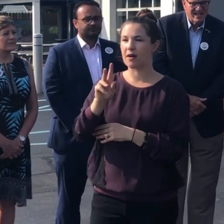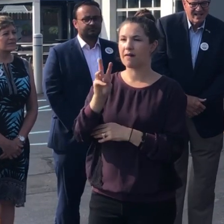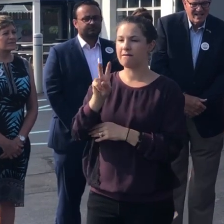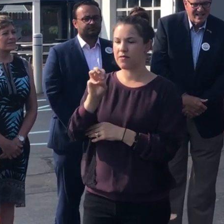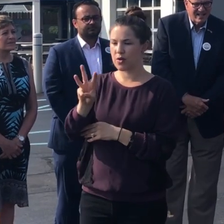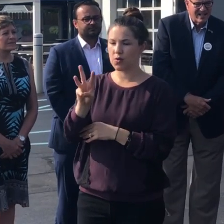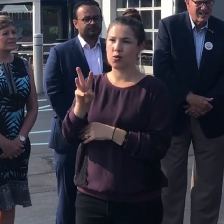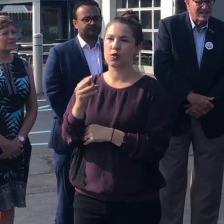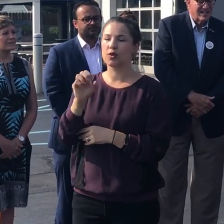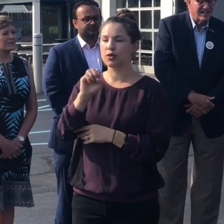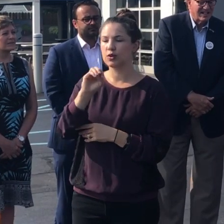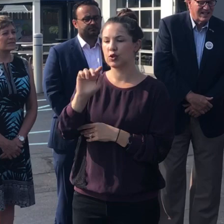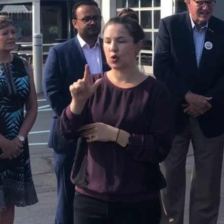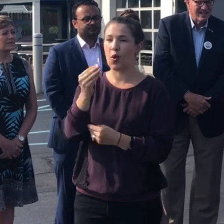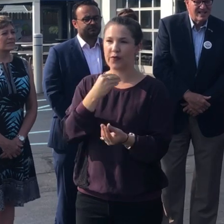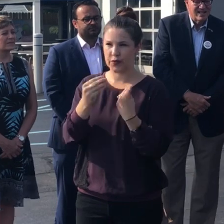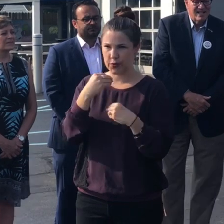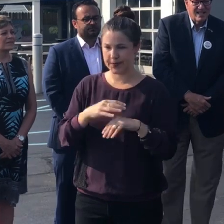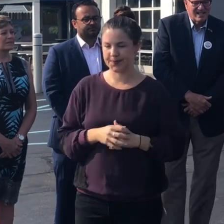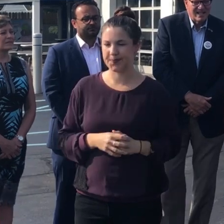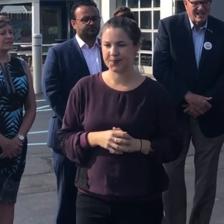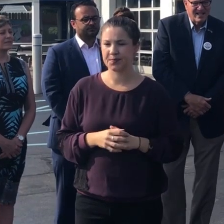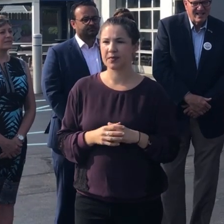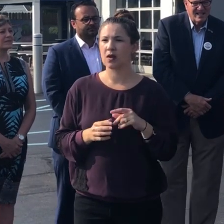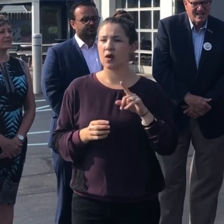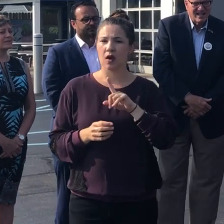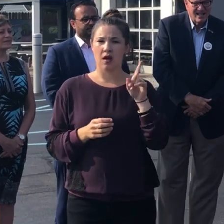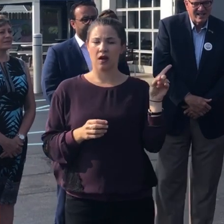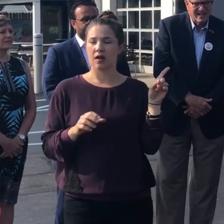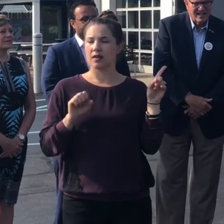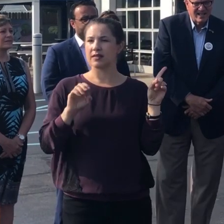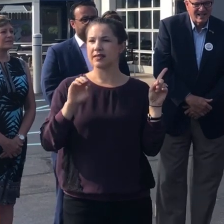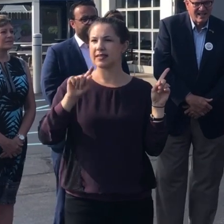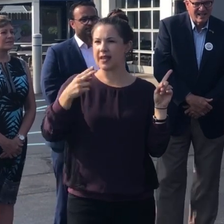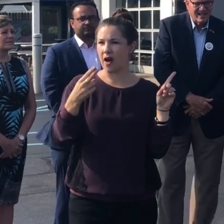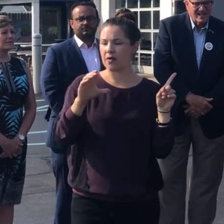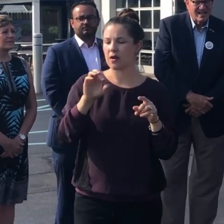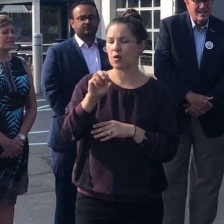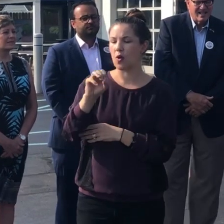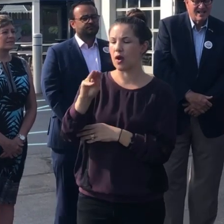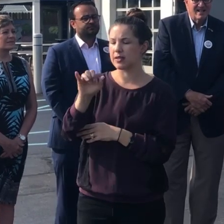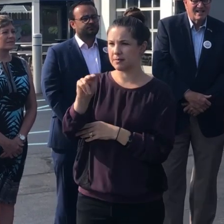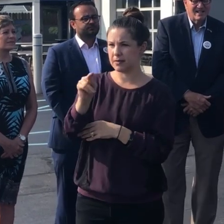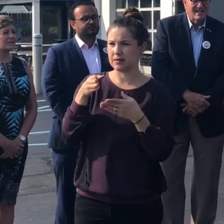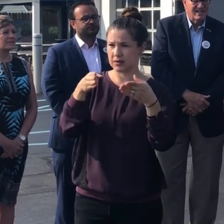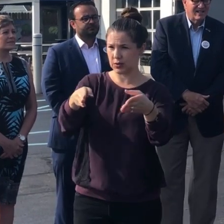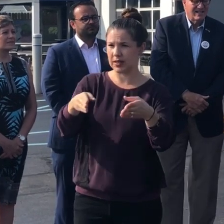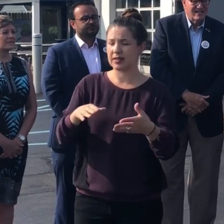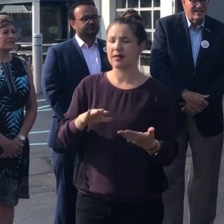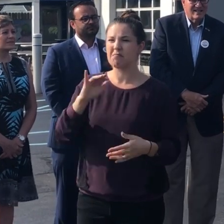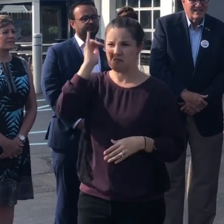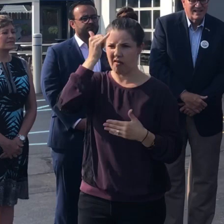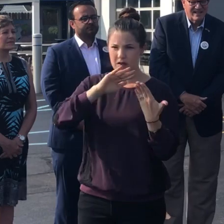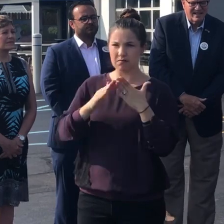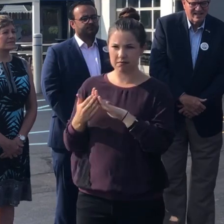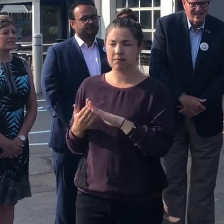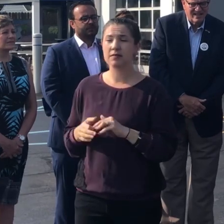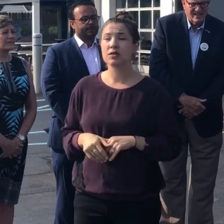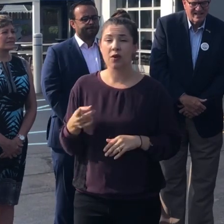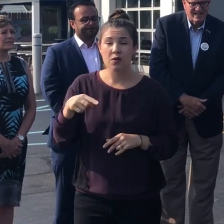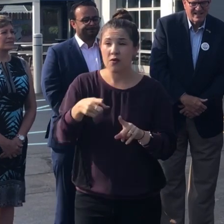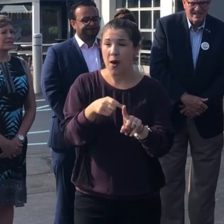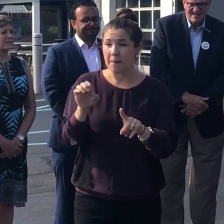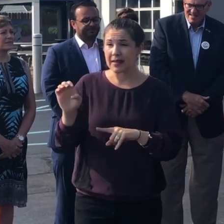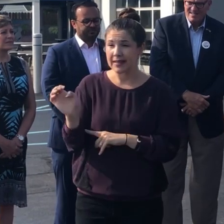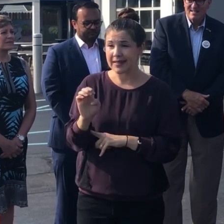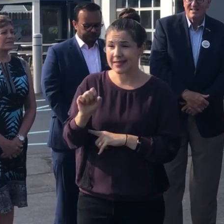Restaurant. We're located on South Crossman Street in the city of Buffalo, and for many of those that are from the east